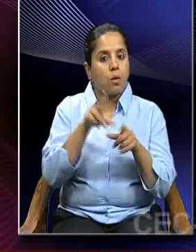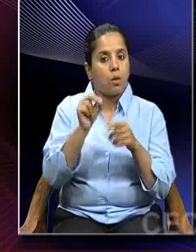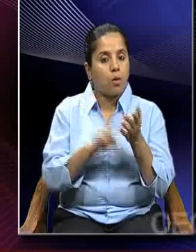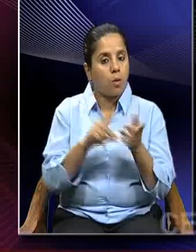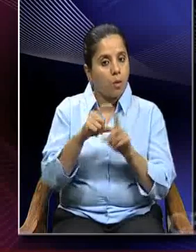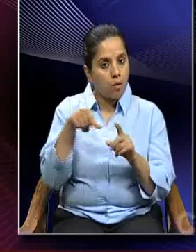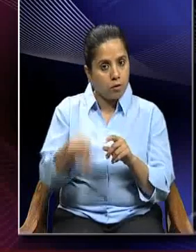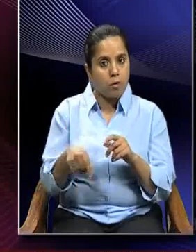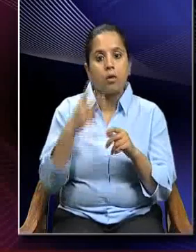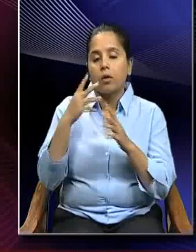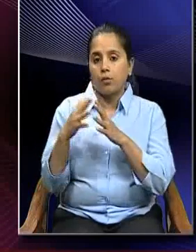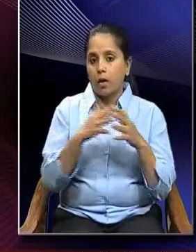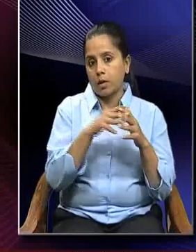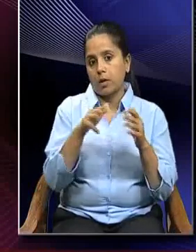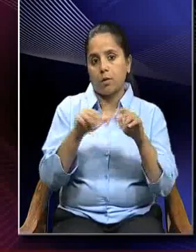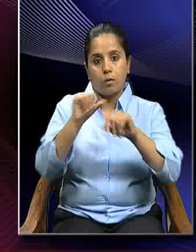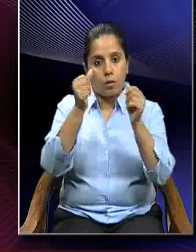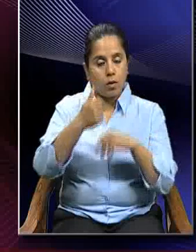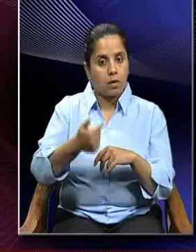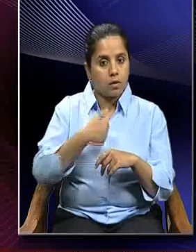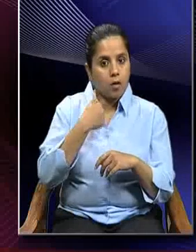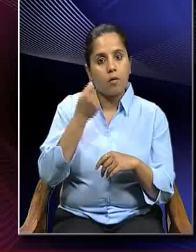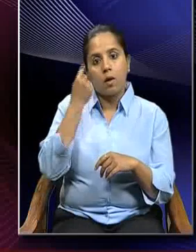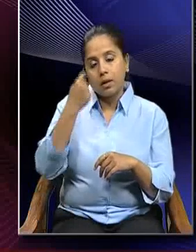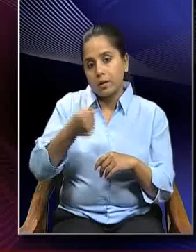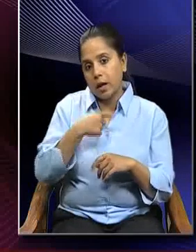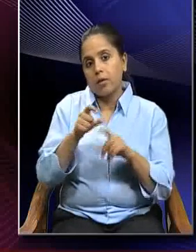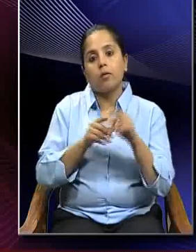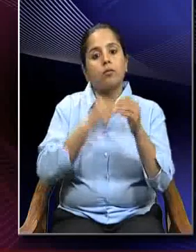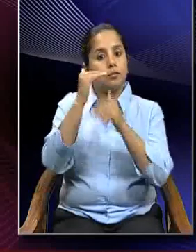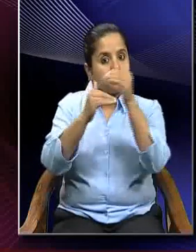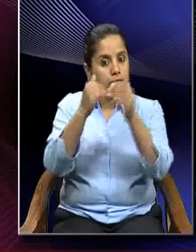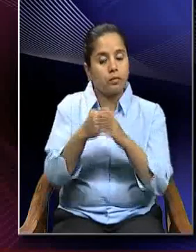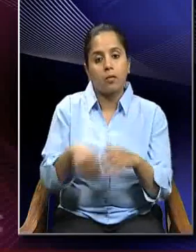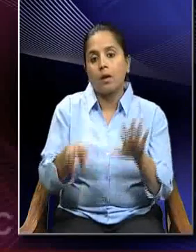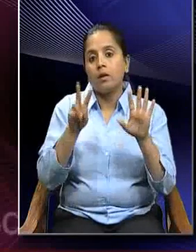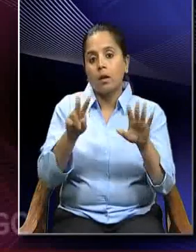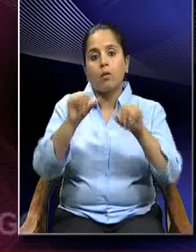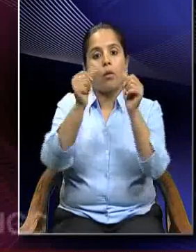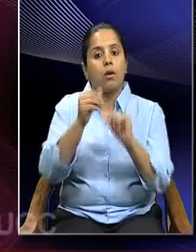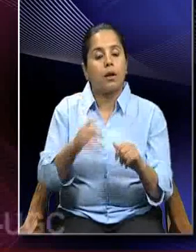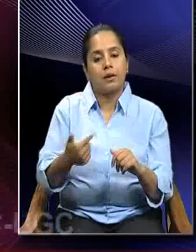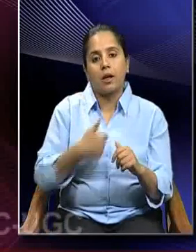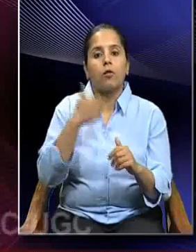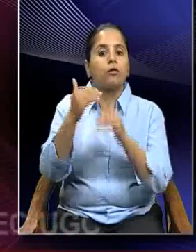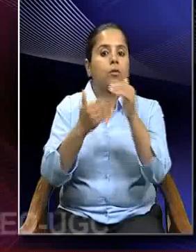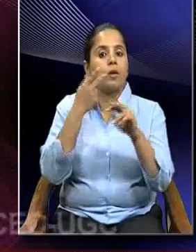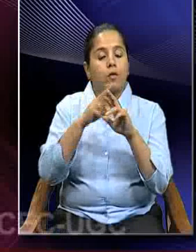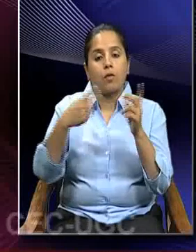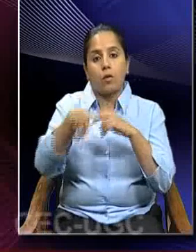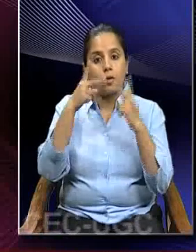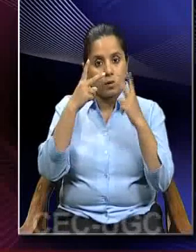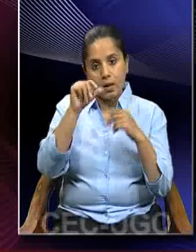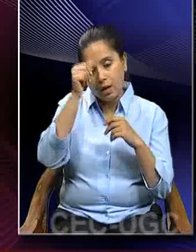of understanding self or self-development. And there are 7 models of self-development if we look at the